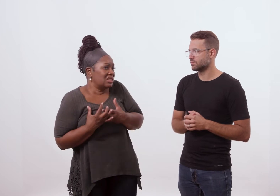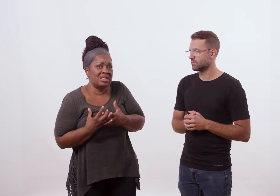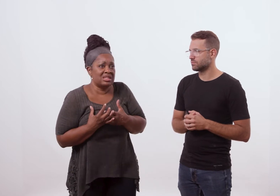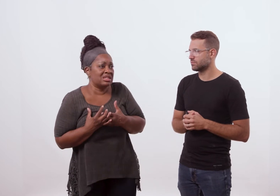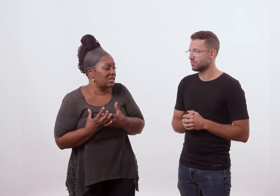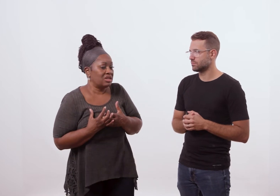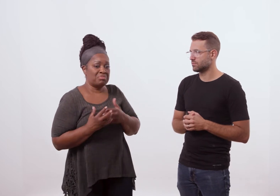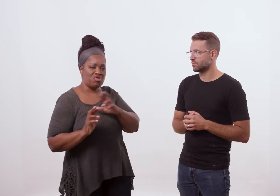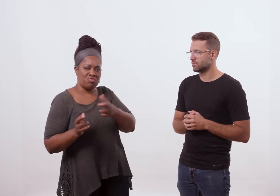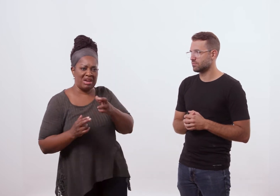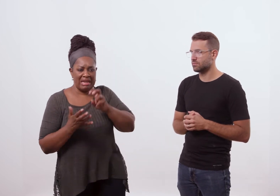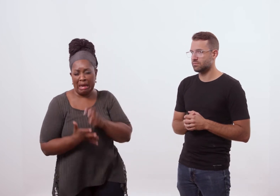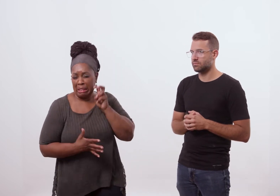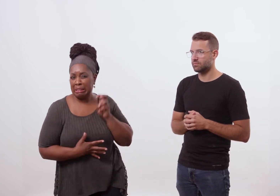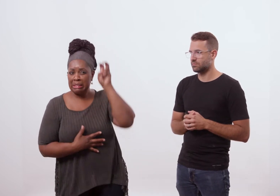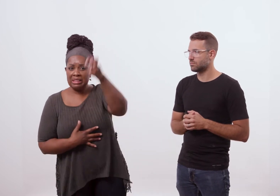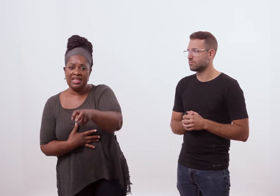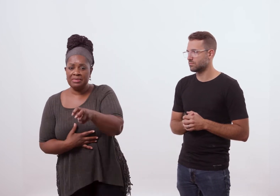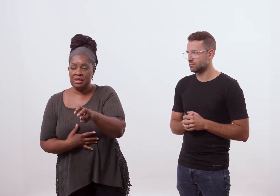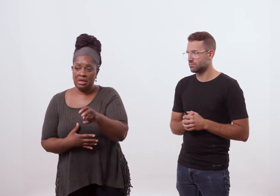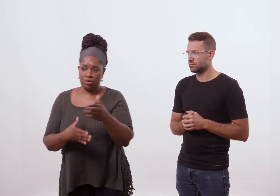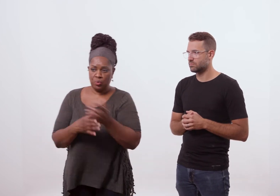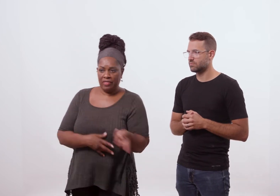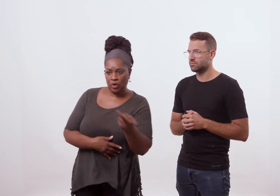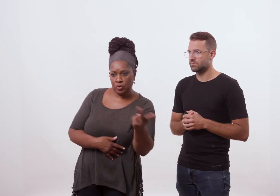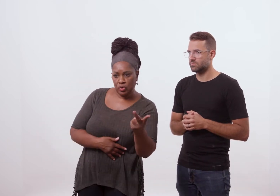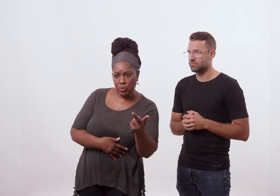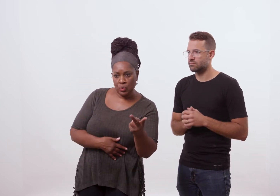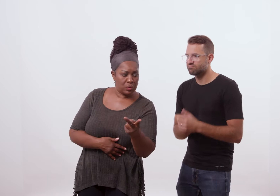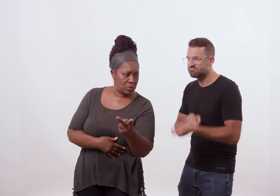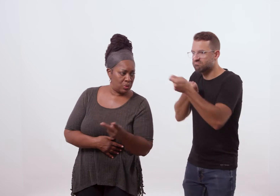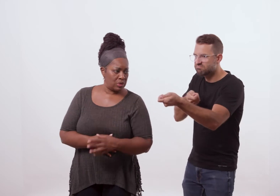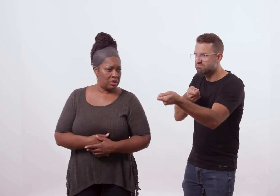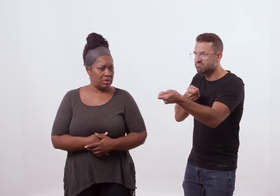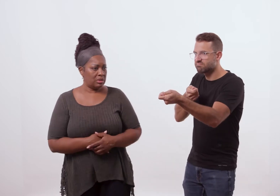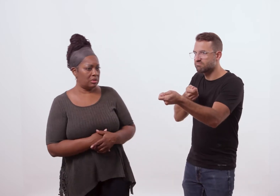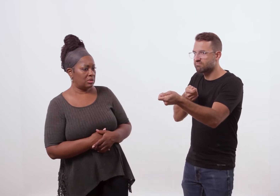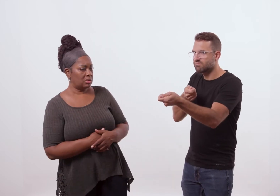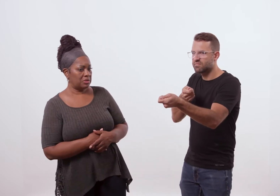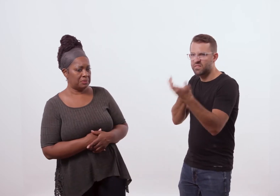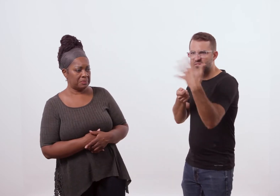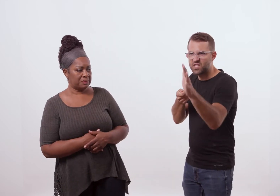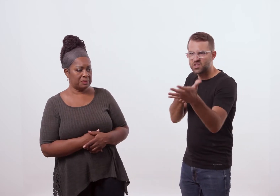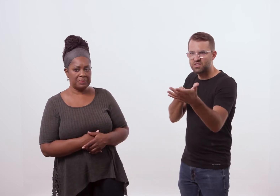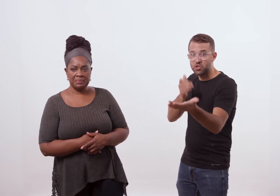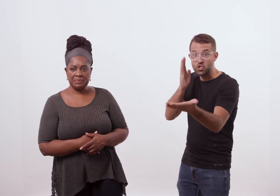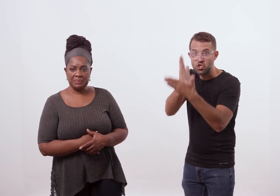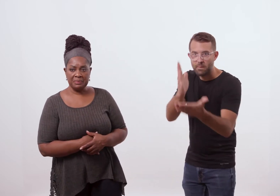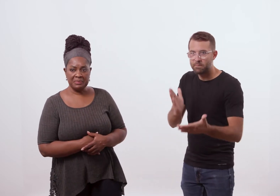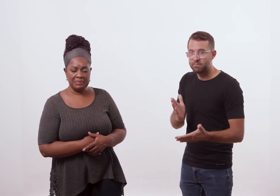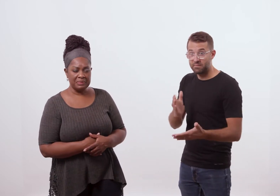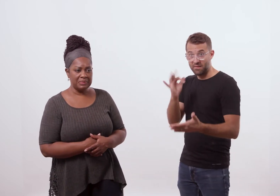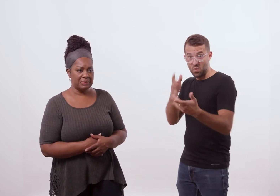But Rayek leaps between them, brandishing a spear. Stop, barbarian! Unless you want my spear through your